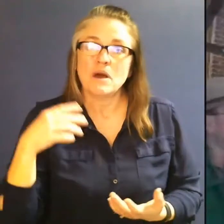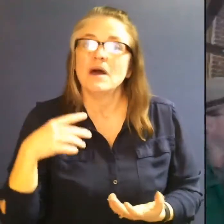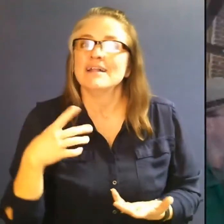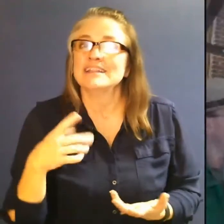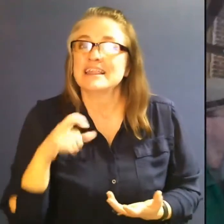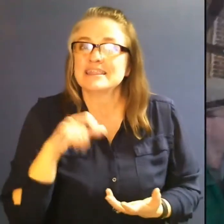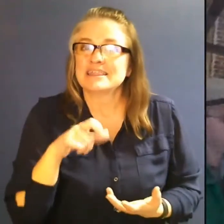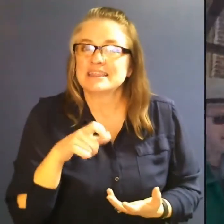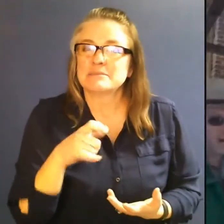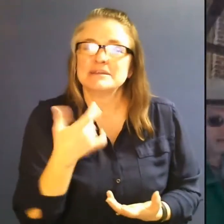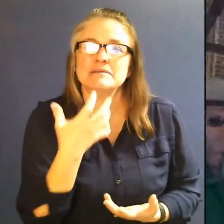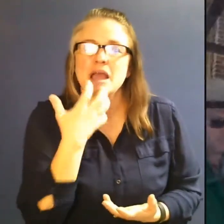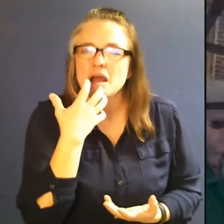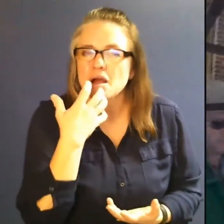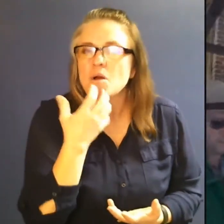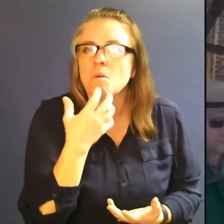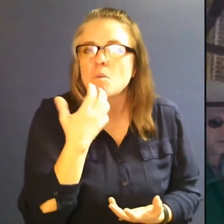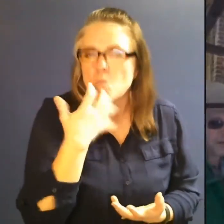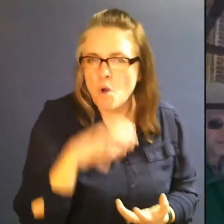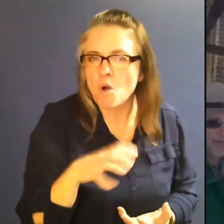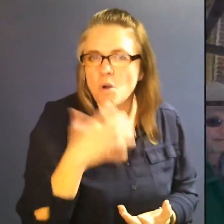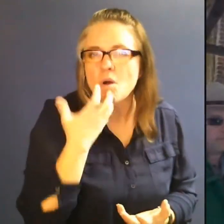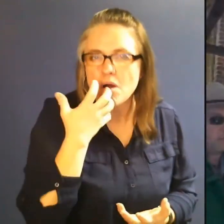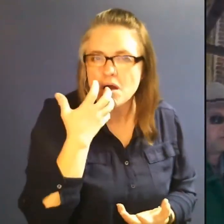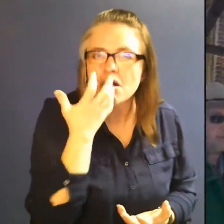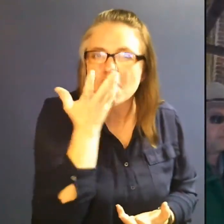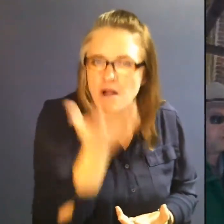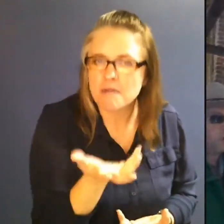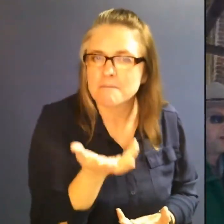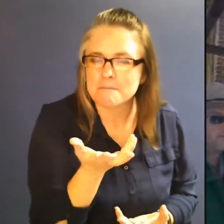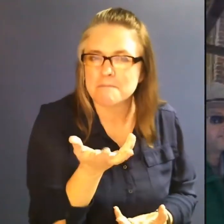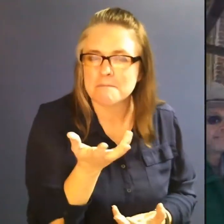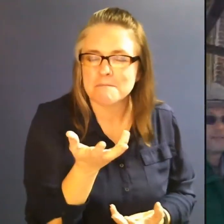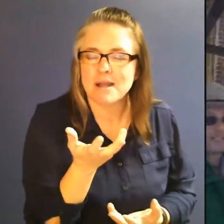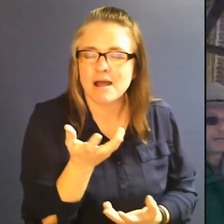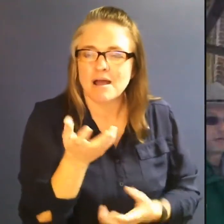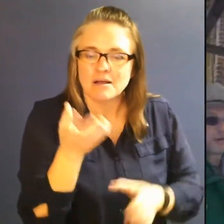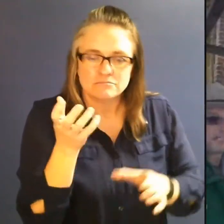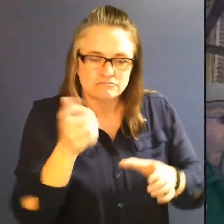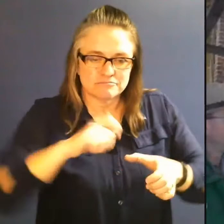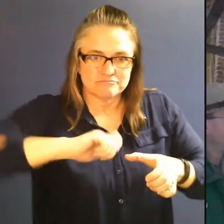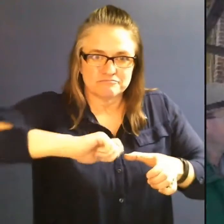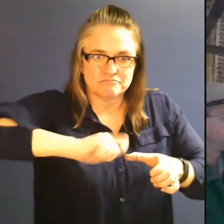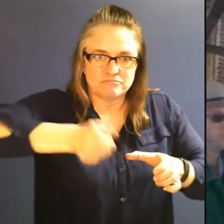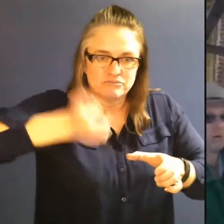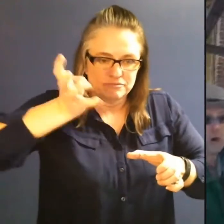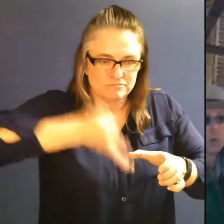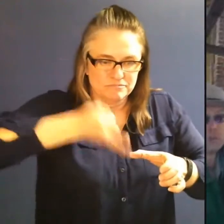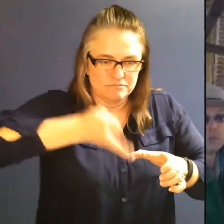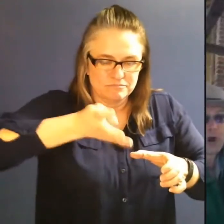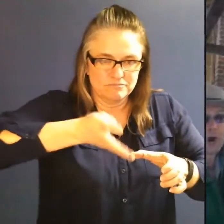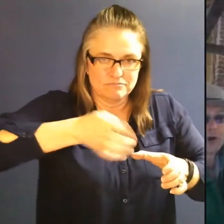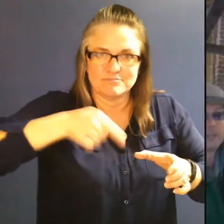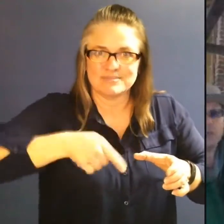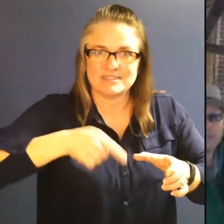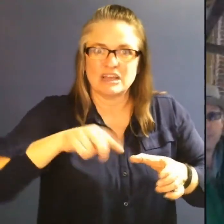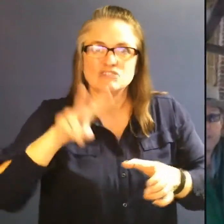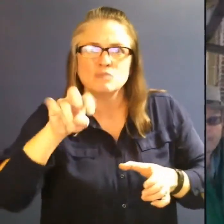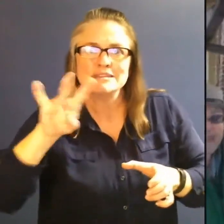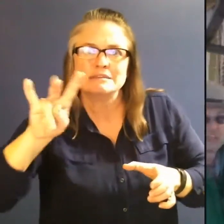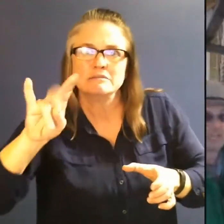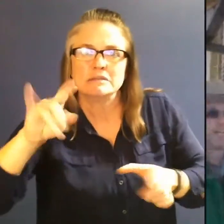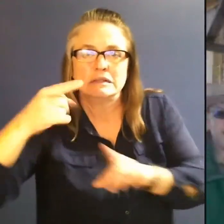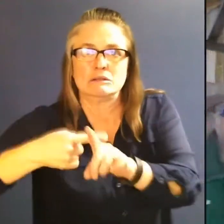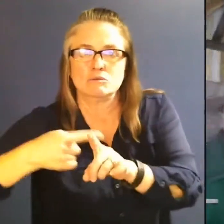preheated. If you put that syrup at about 217 degrees into a cold jar, you can